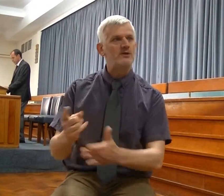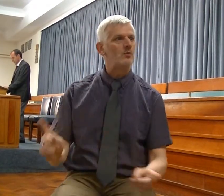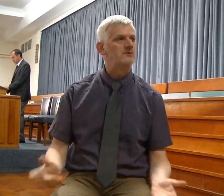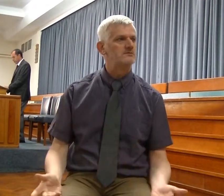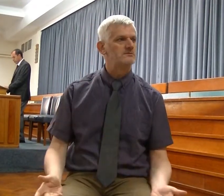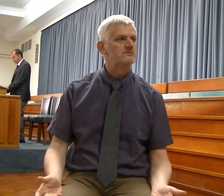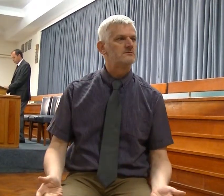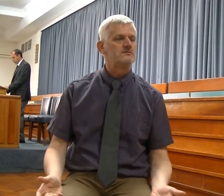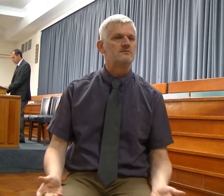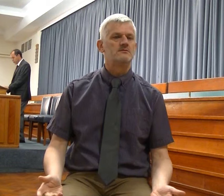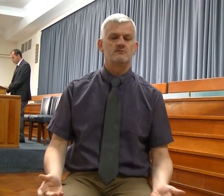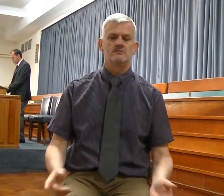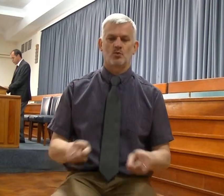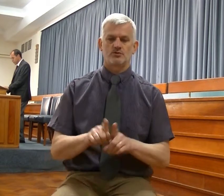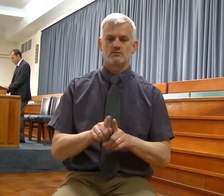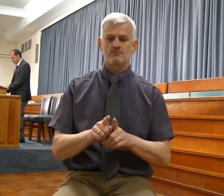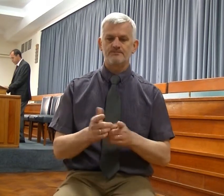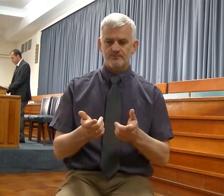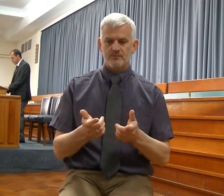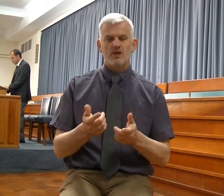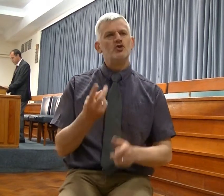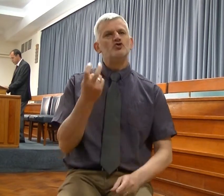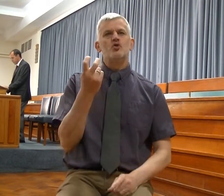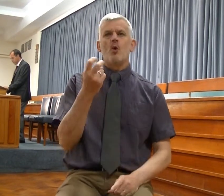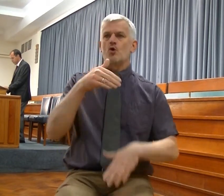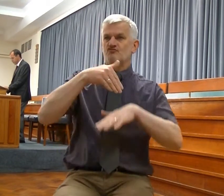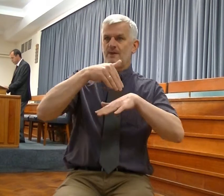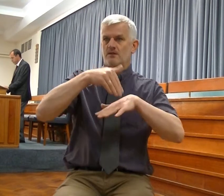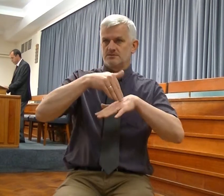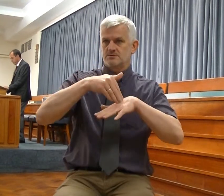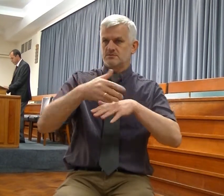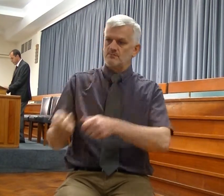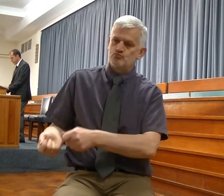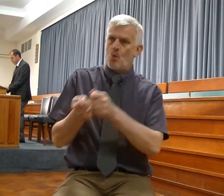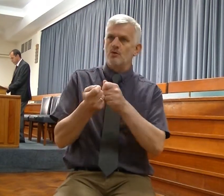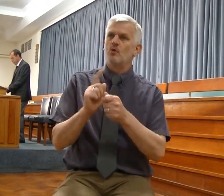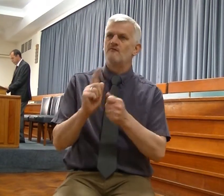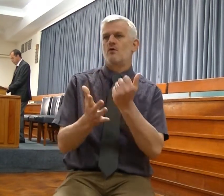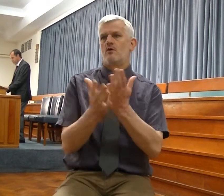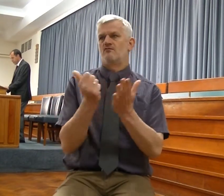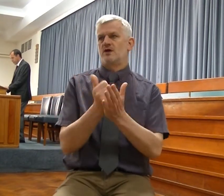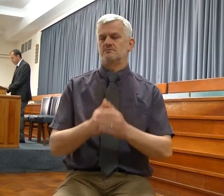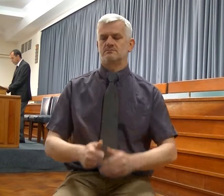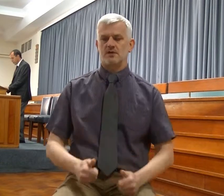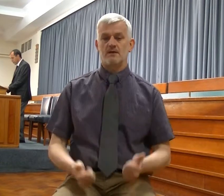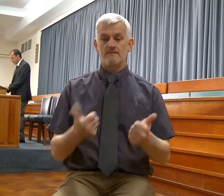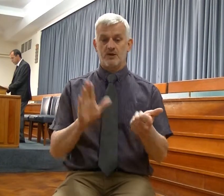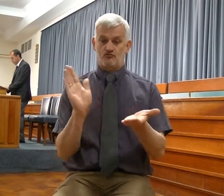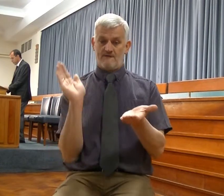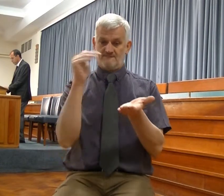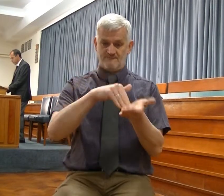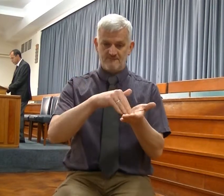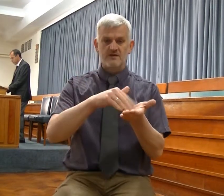And there were also two others, malefactors, led with him to be put to death. And when they were come to the place